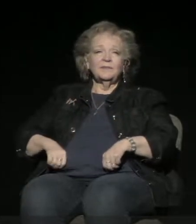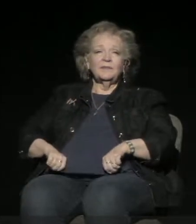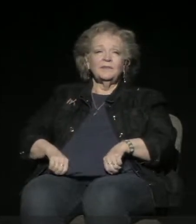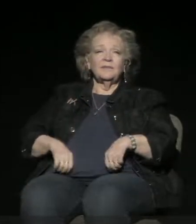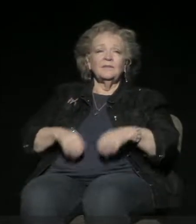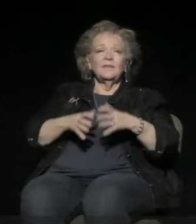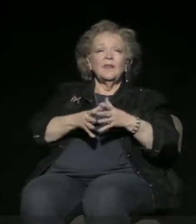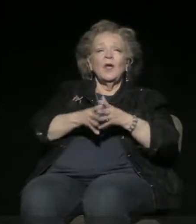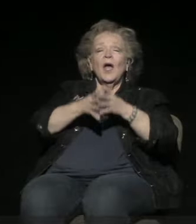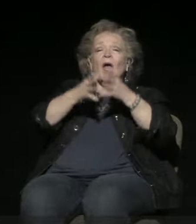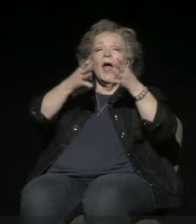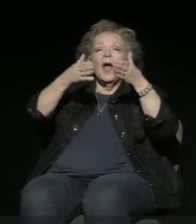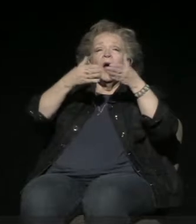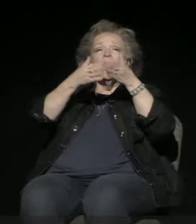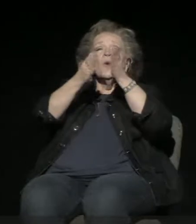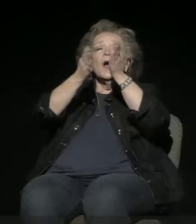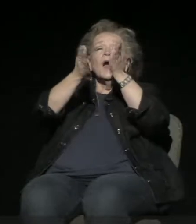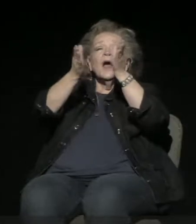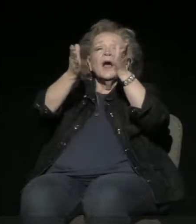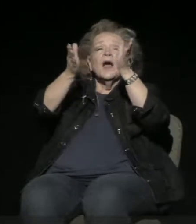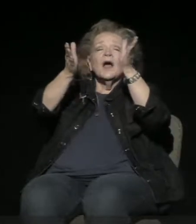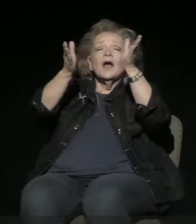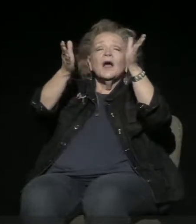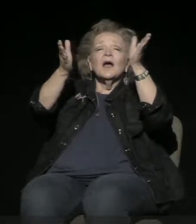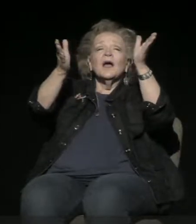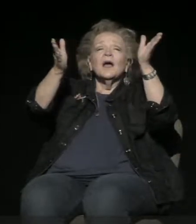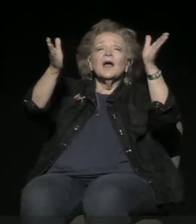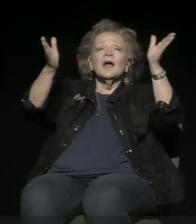How wide,